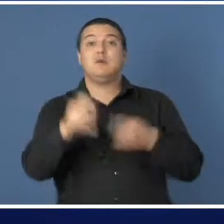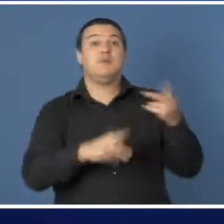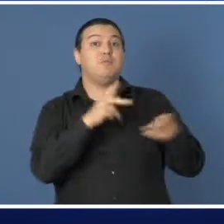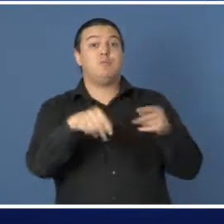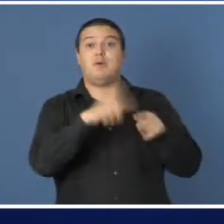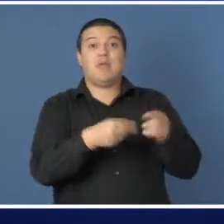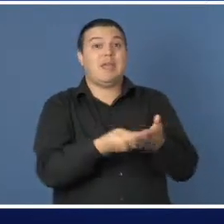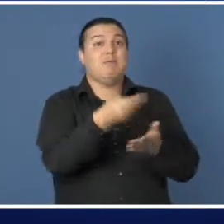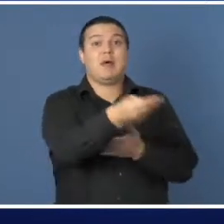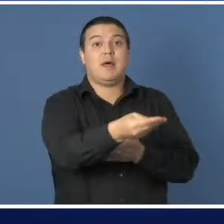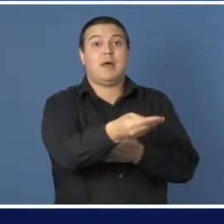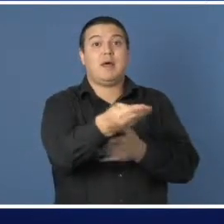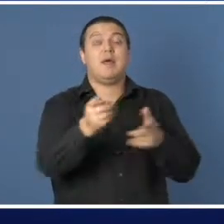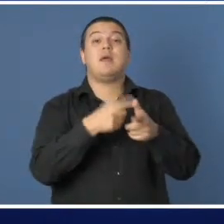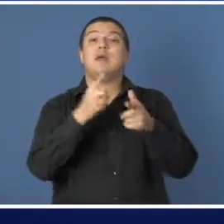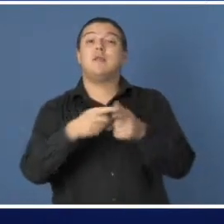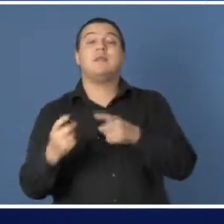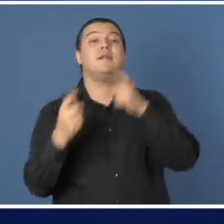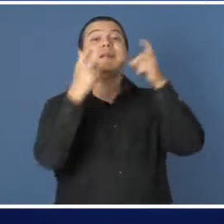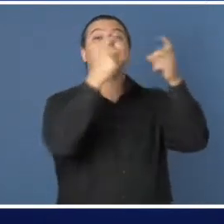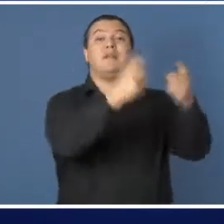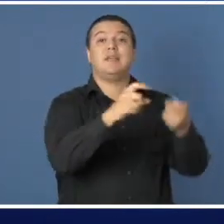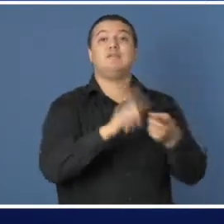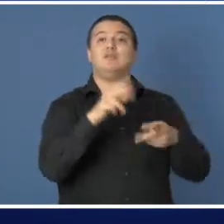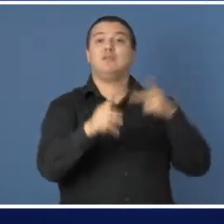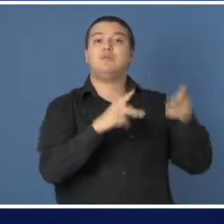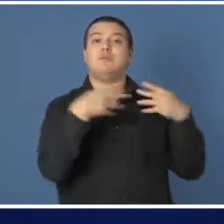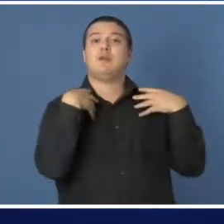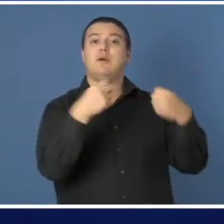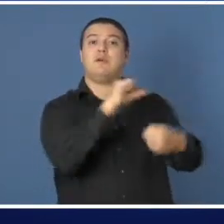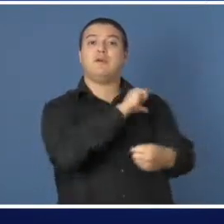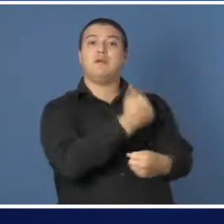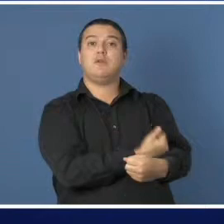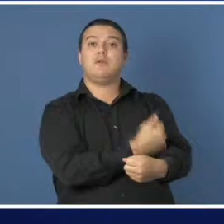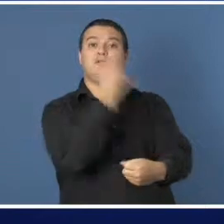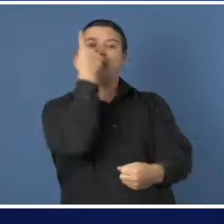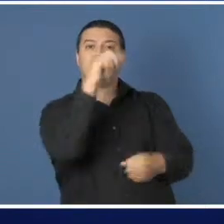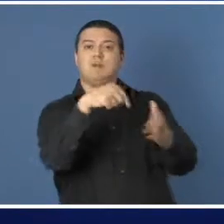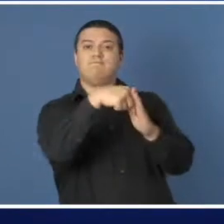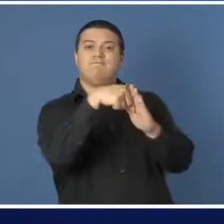consumers and given to public health authorities for testing.